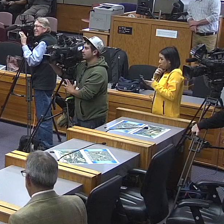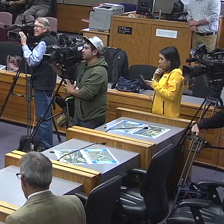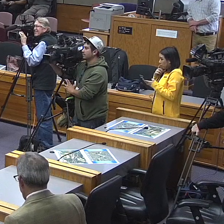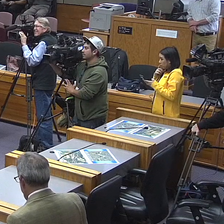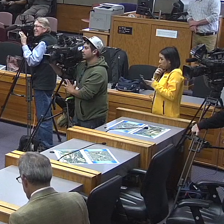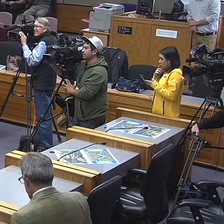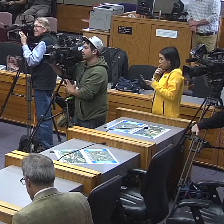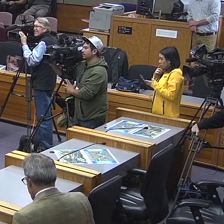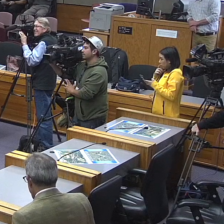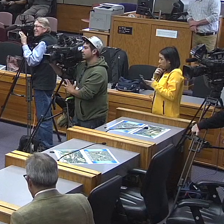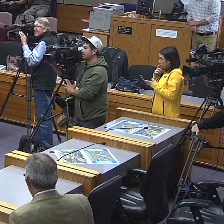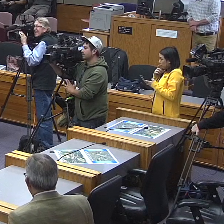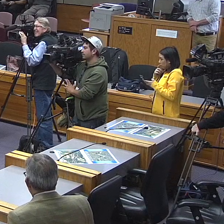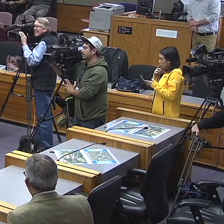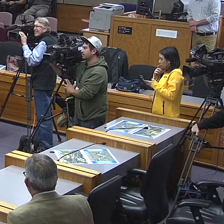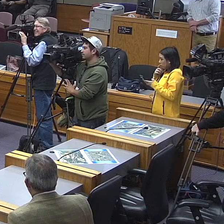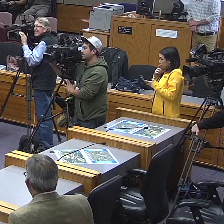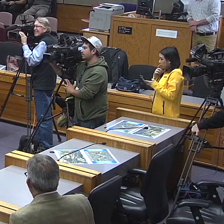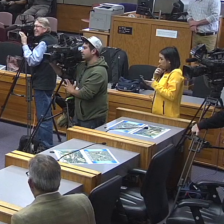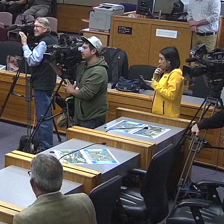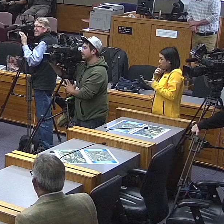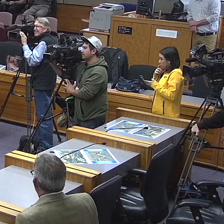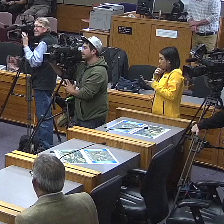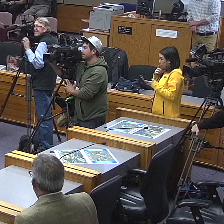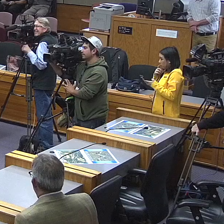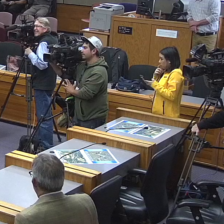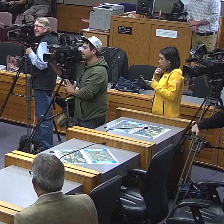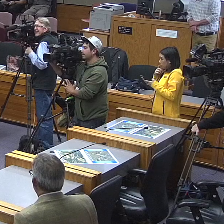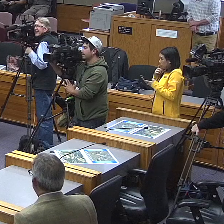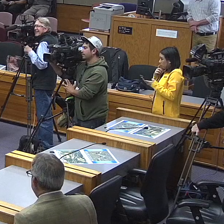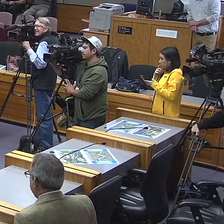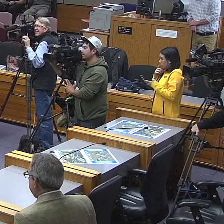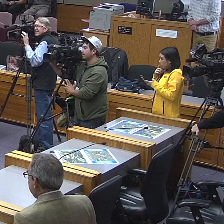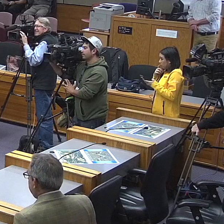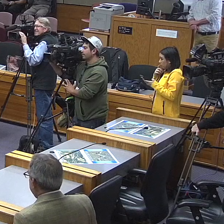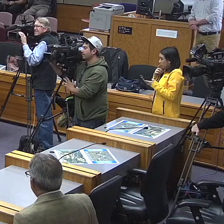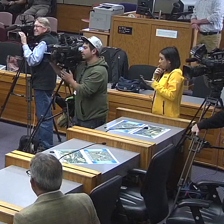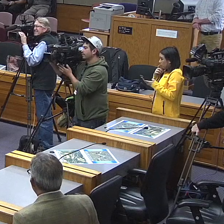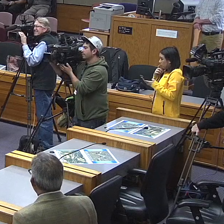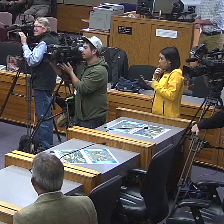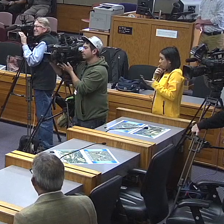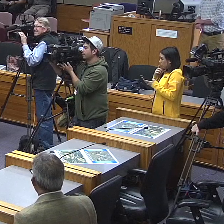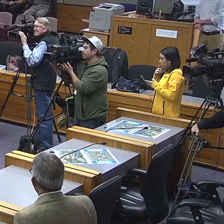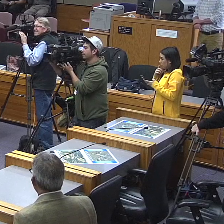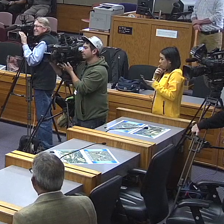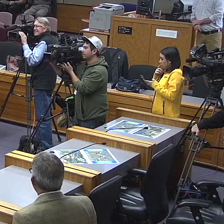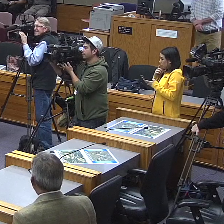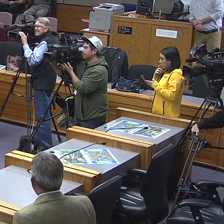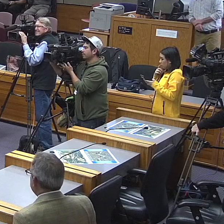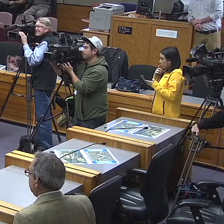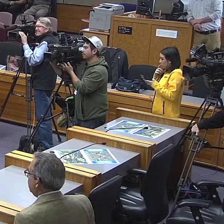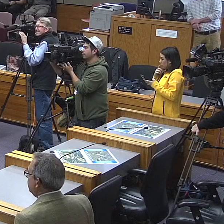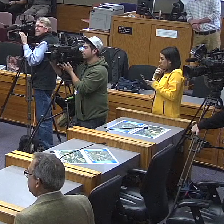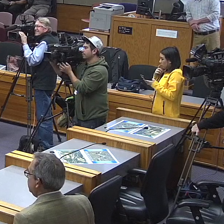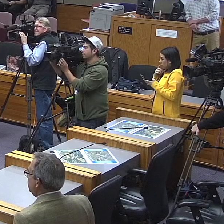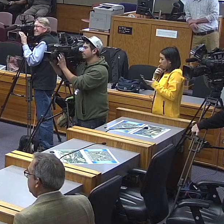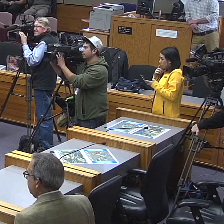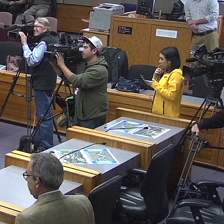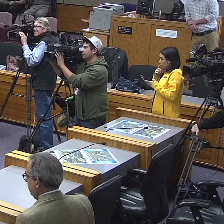extension, and sort of the pros and cons of what went into it. I would just appreciate having a little more